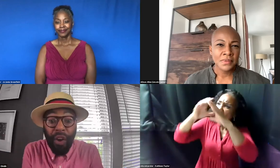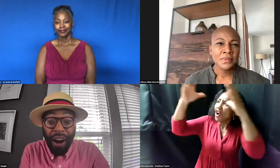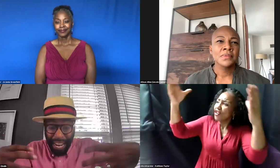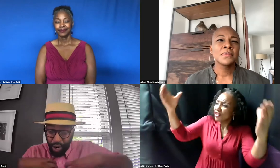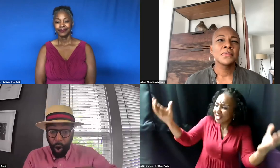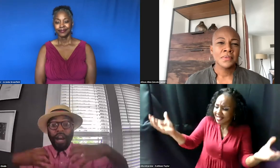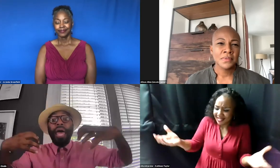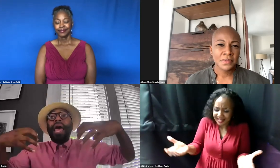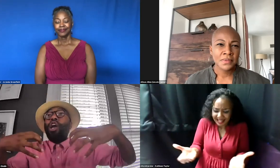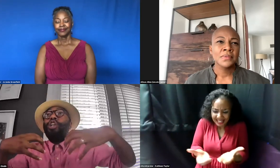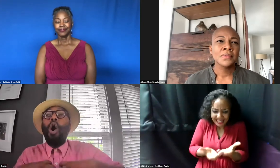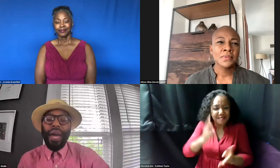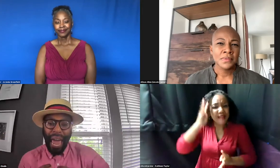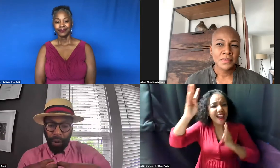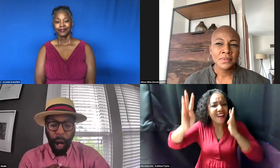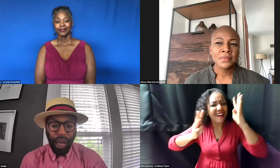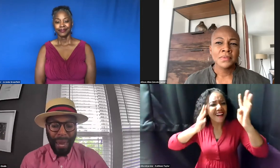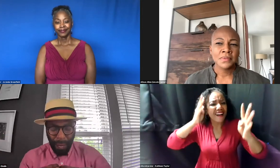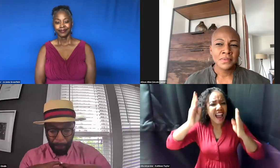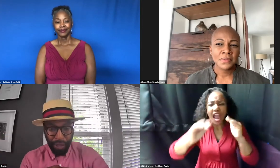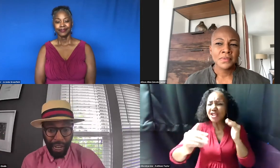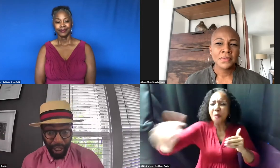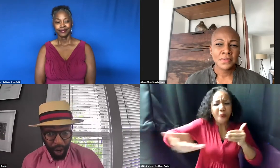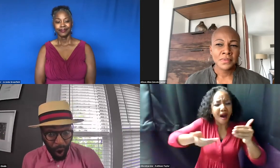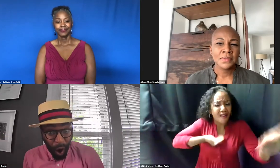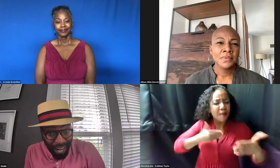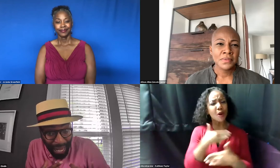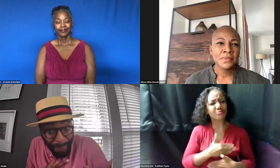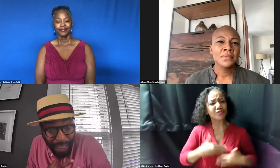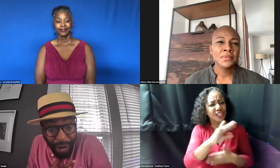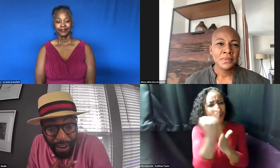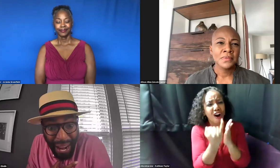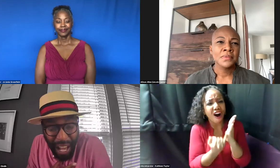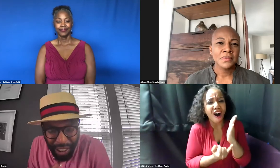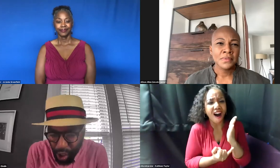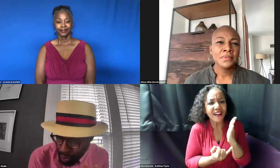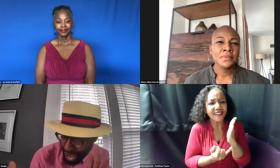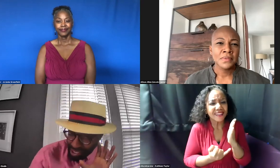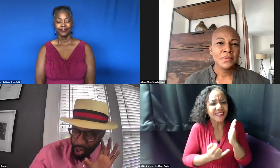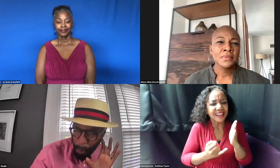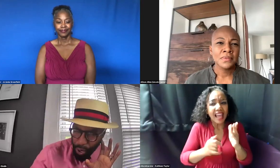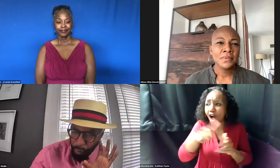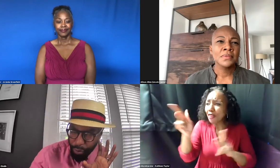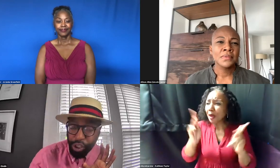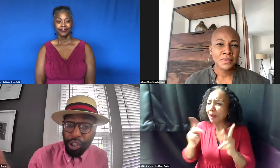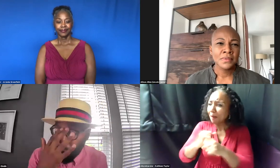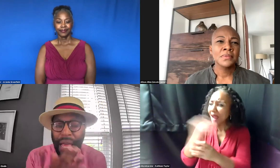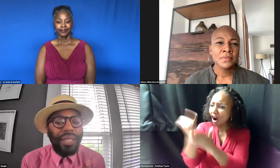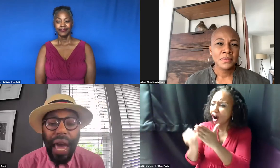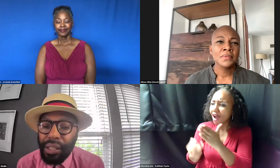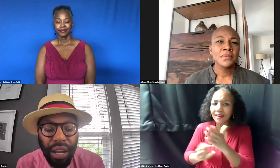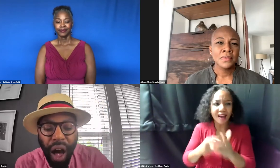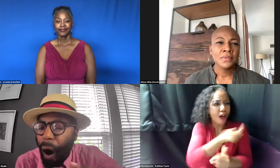a piece of art, and you're knowing and welcoming and appreciating your art in combination with everybody else's creates a new beautiful future.